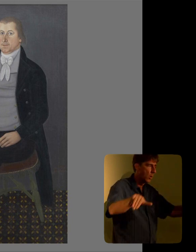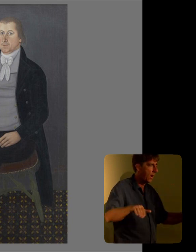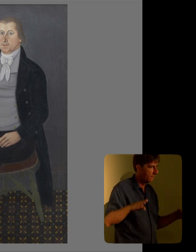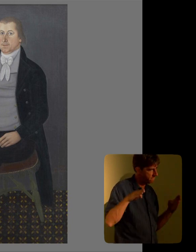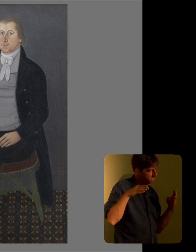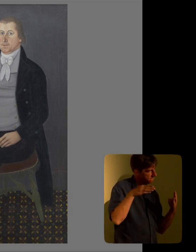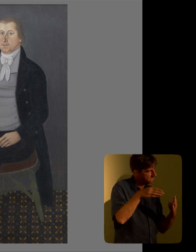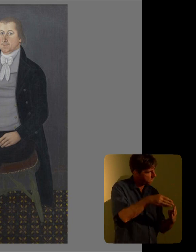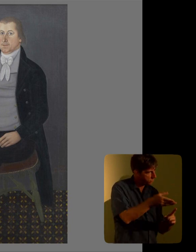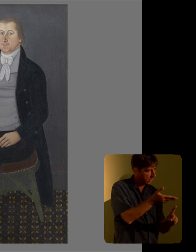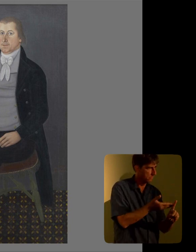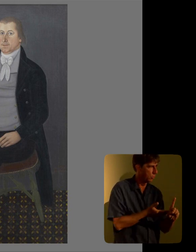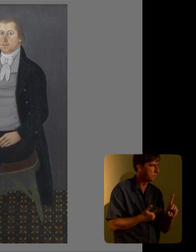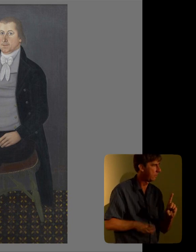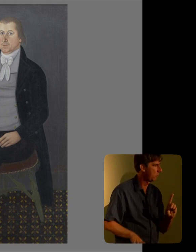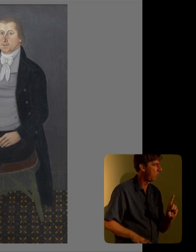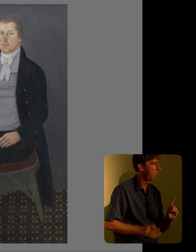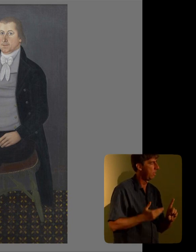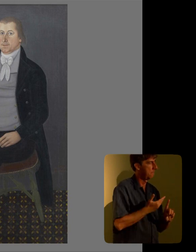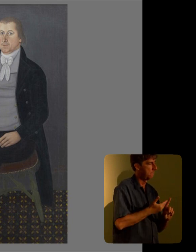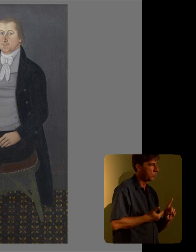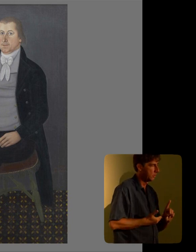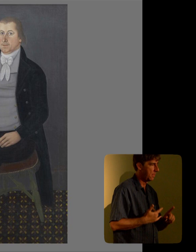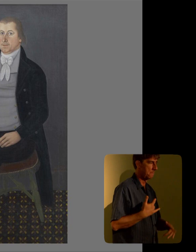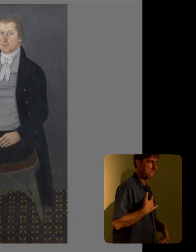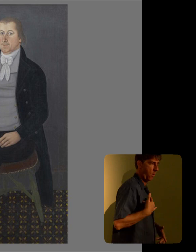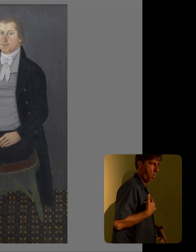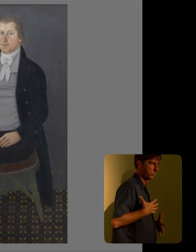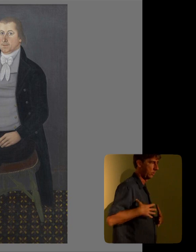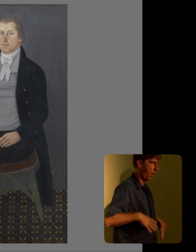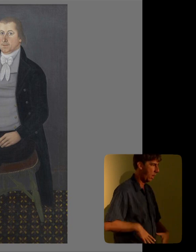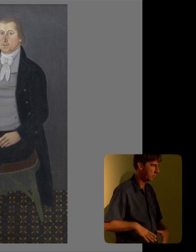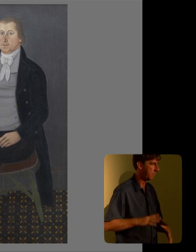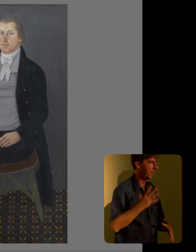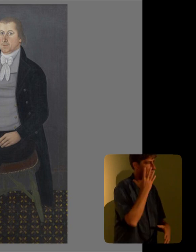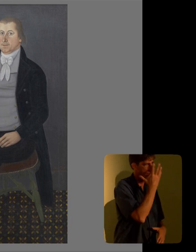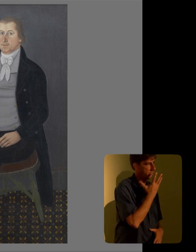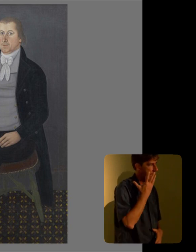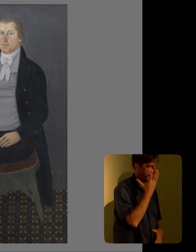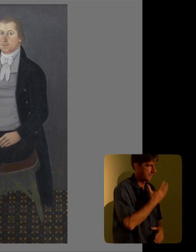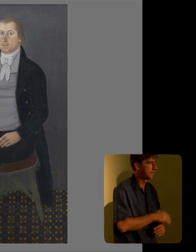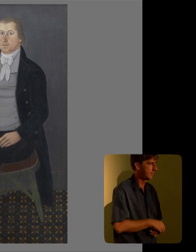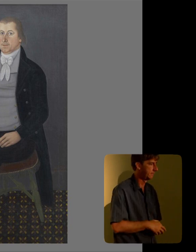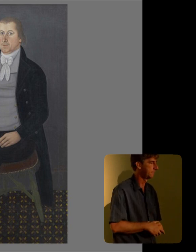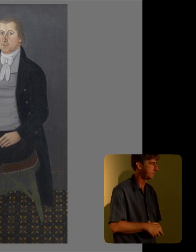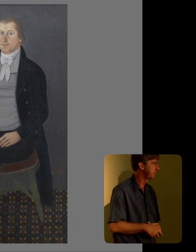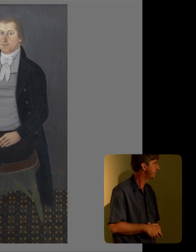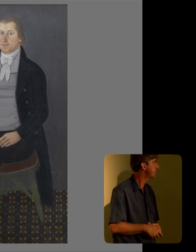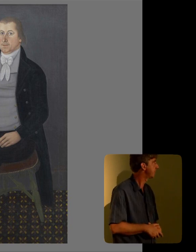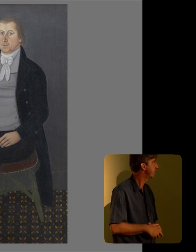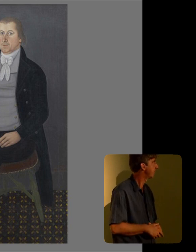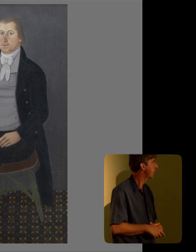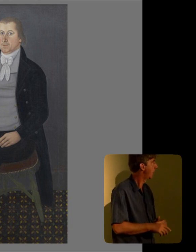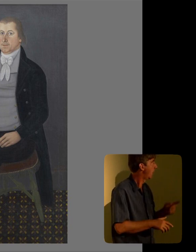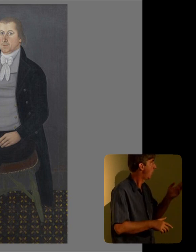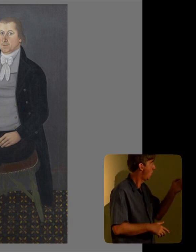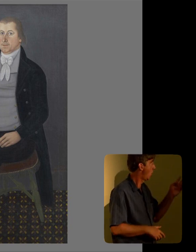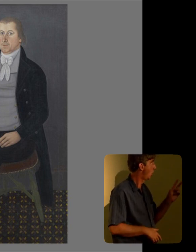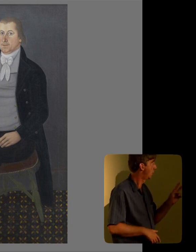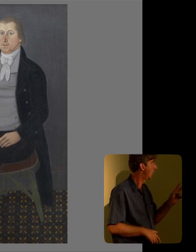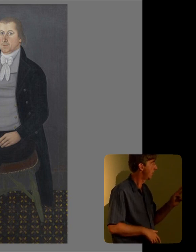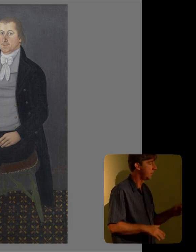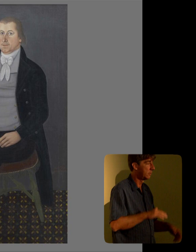on the person, the pose, the costume, and of course the faces of the sitters. And look at the directness of